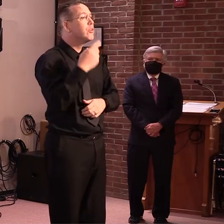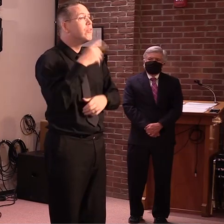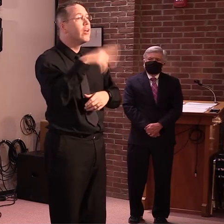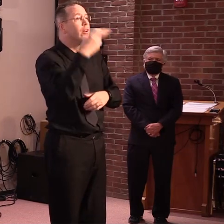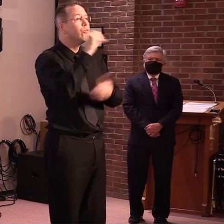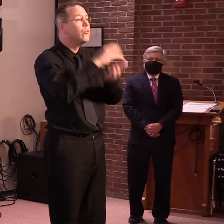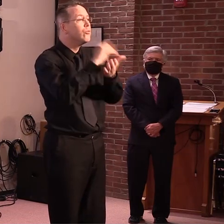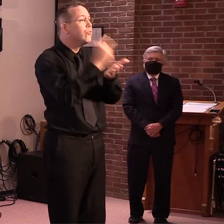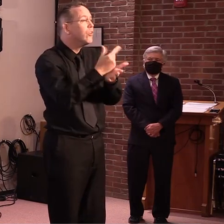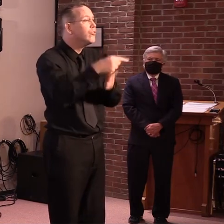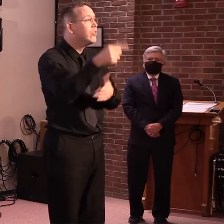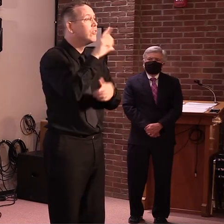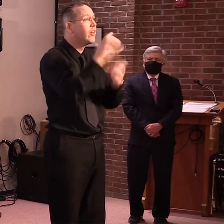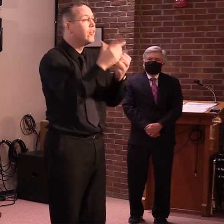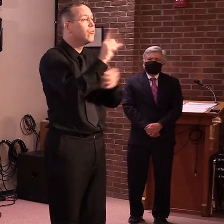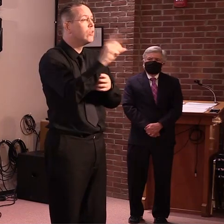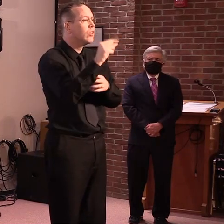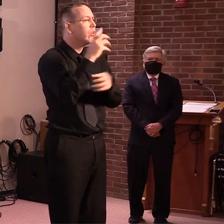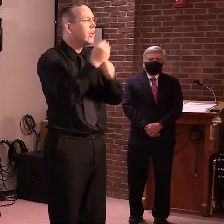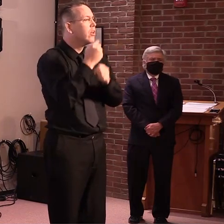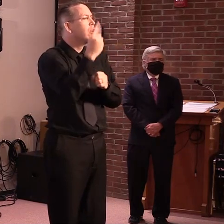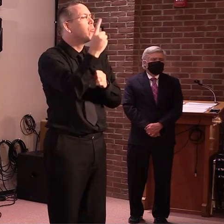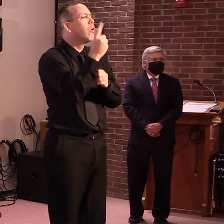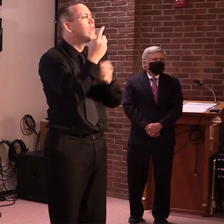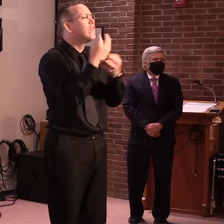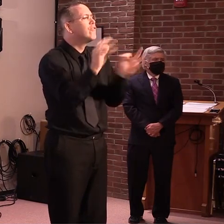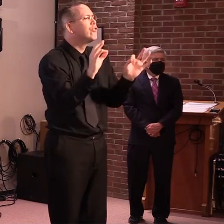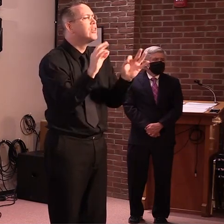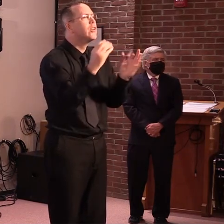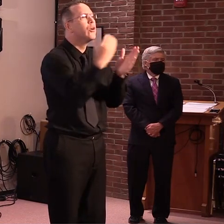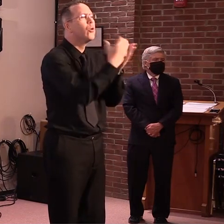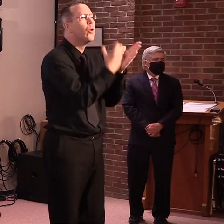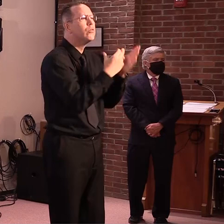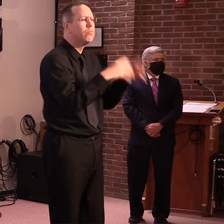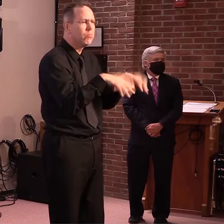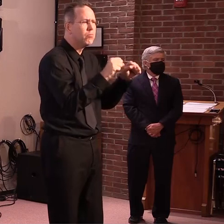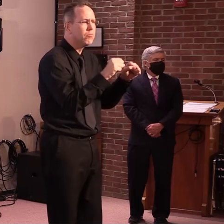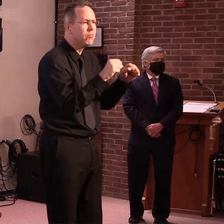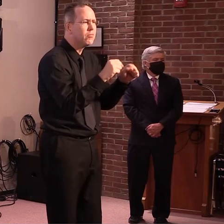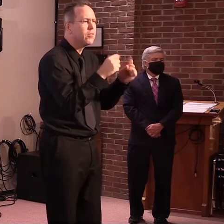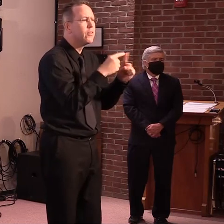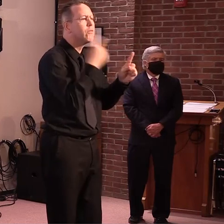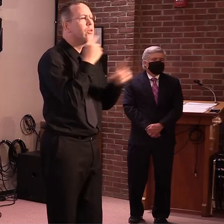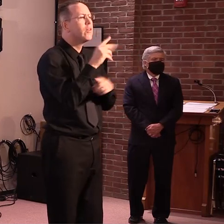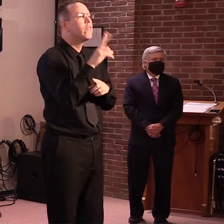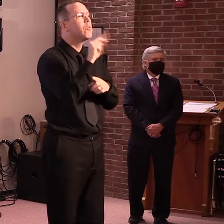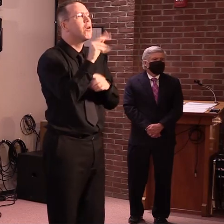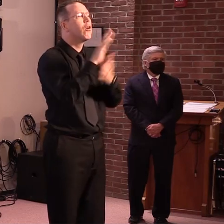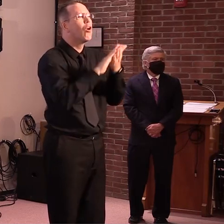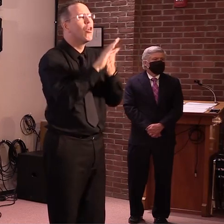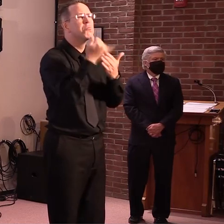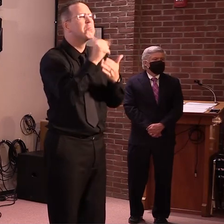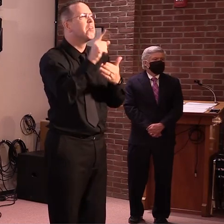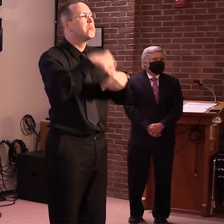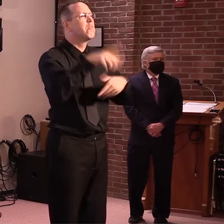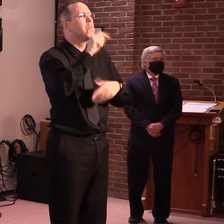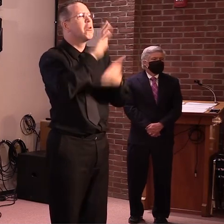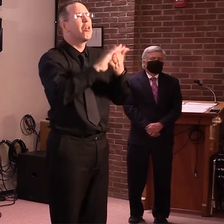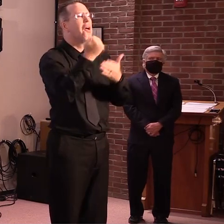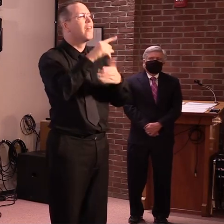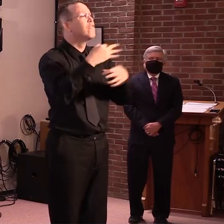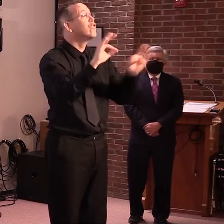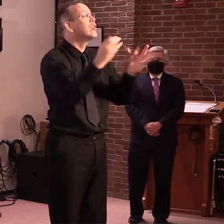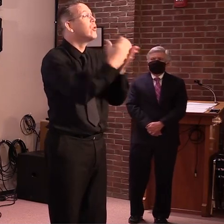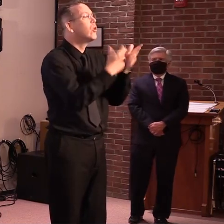will receive one free course of their choosing at the Community College of Vermont this fall, no matter your circumstances. So again,